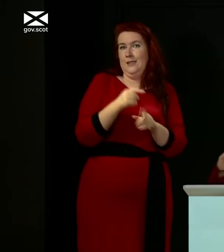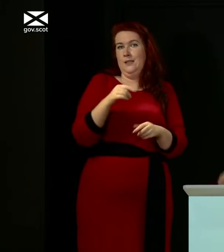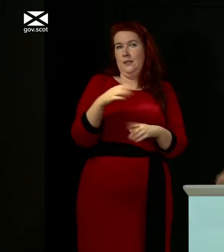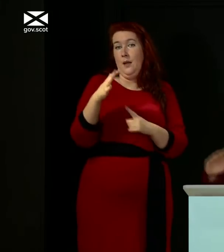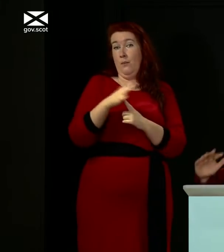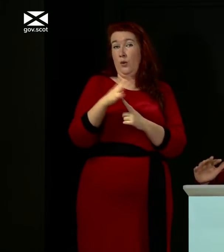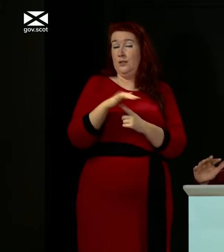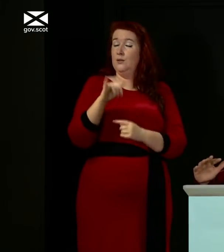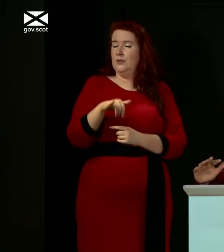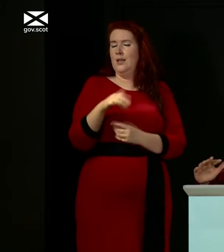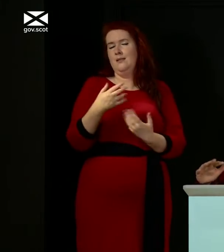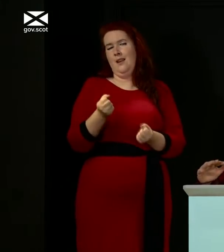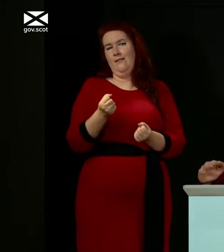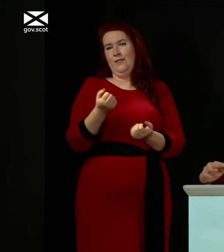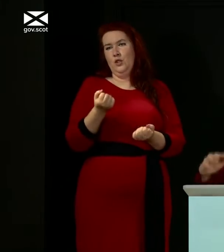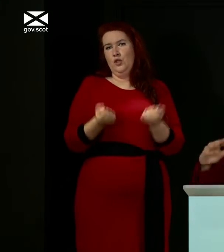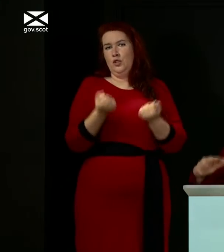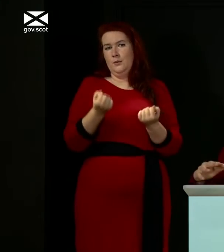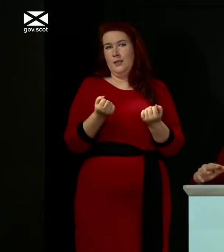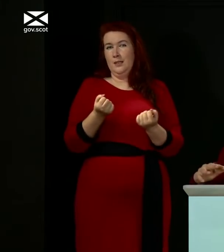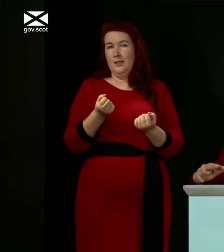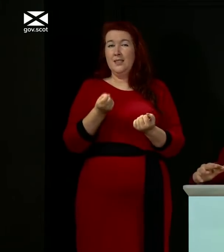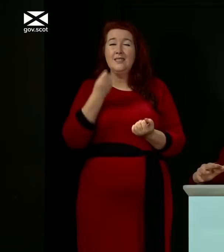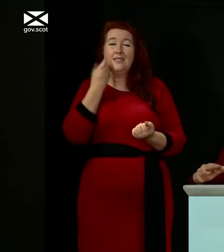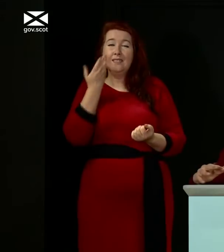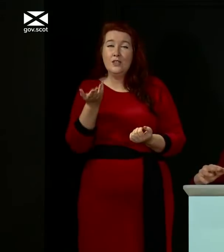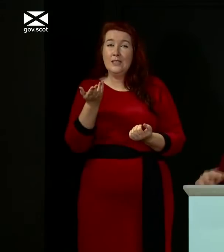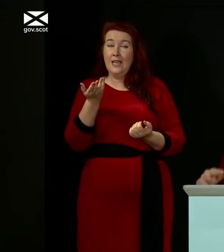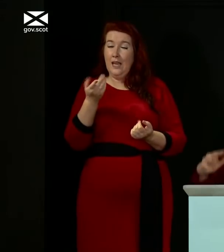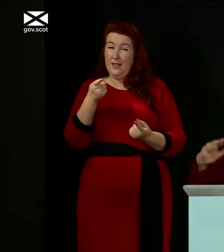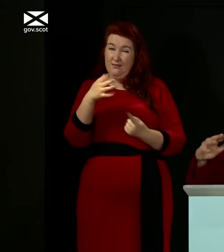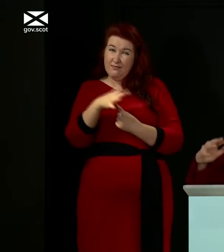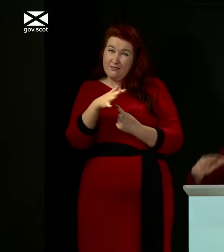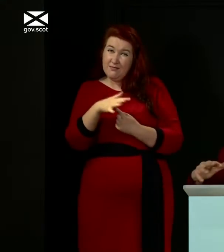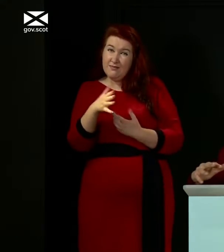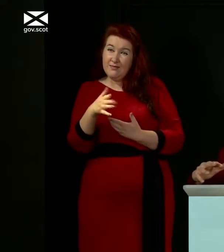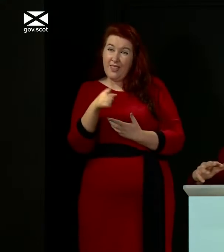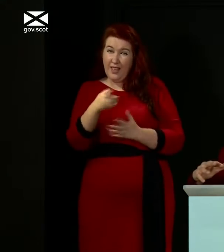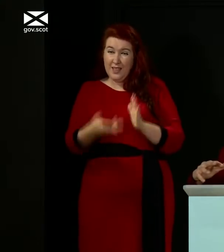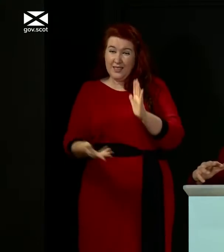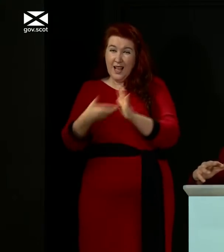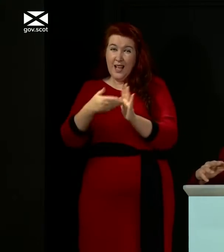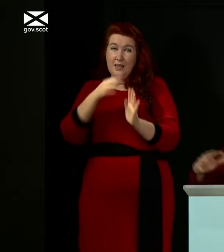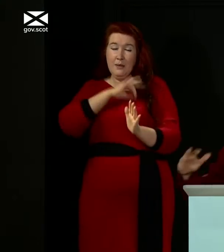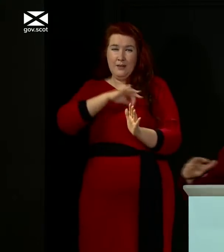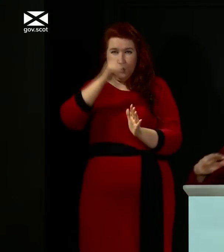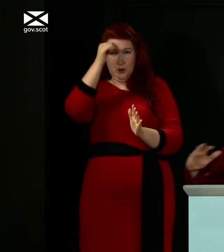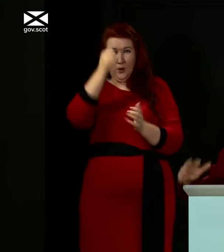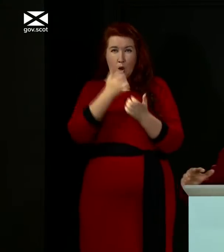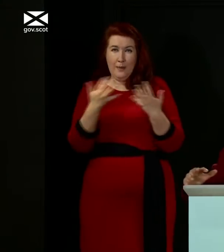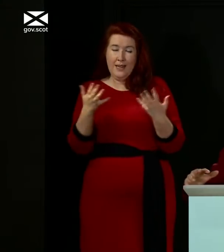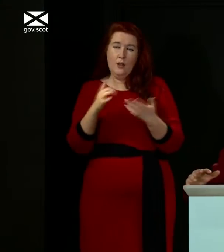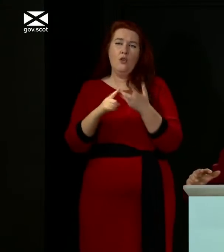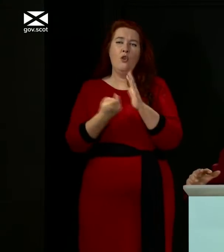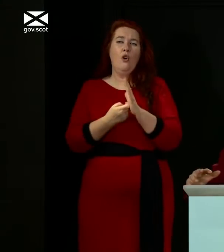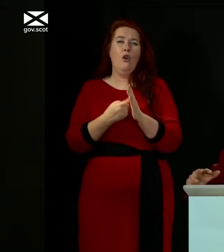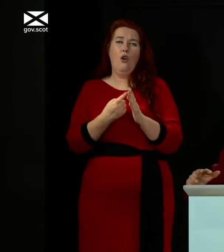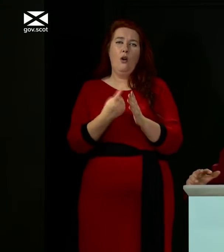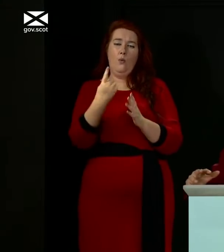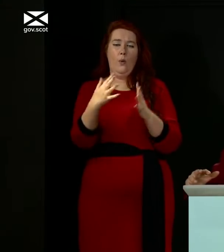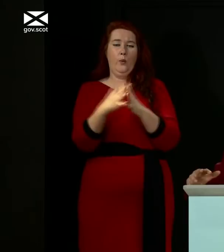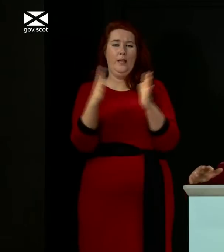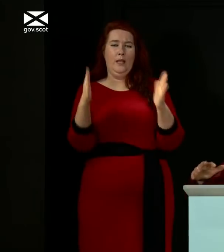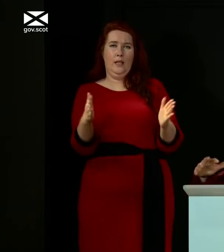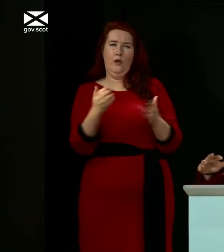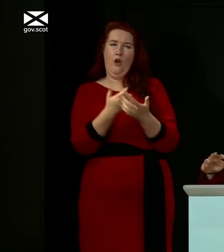therefore, there will always be a judgment. Is daily publication, is that adding so much benefit to the transparency and the ability of people to